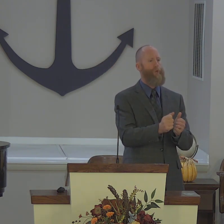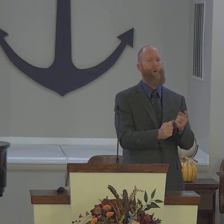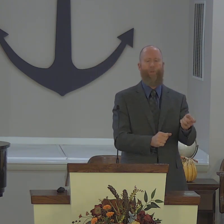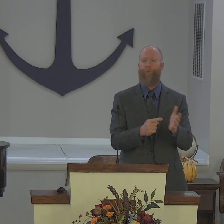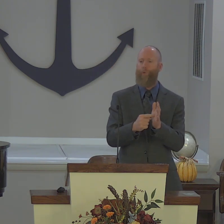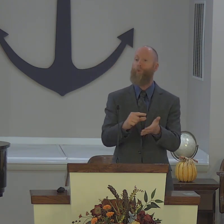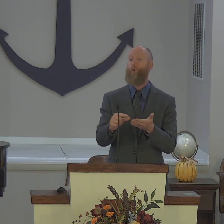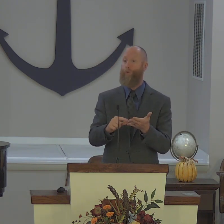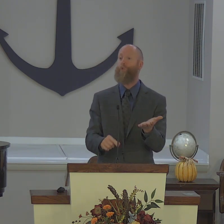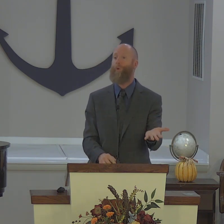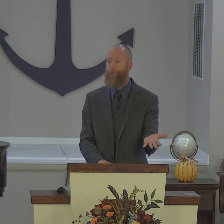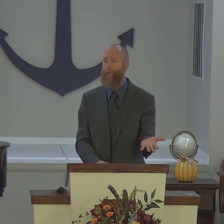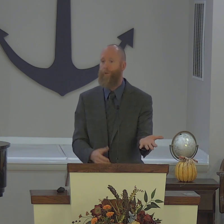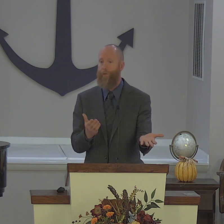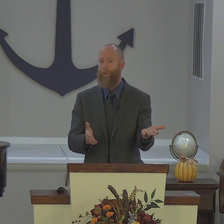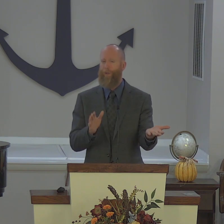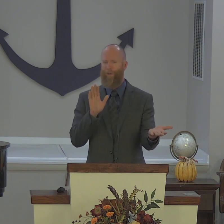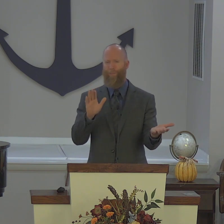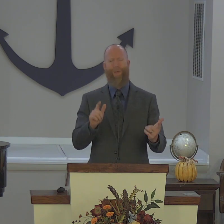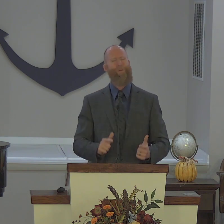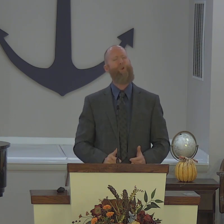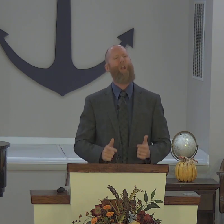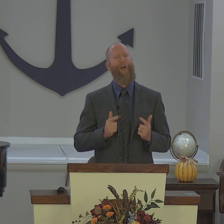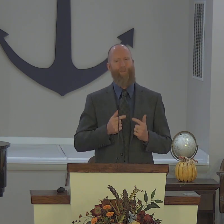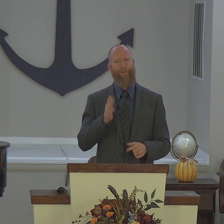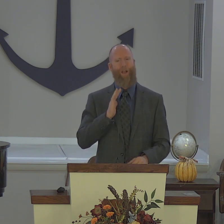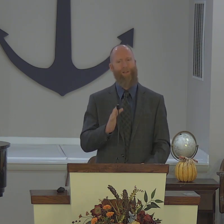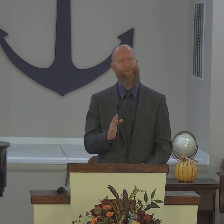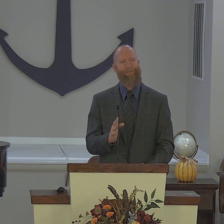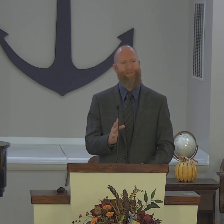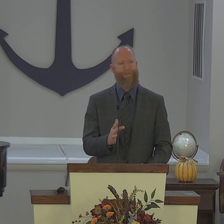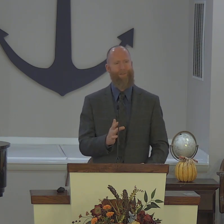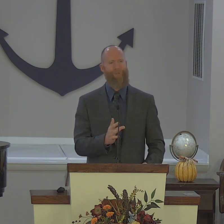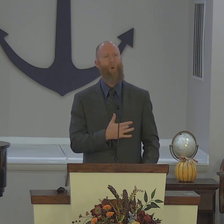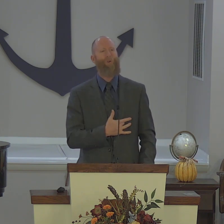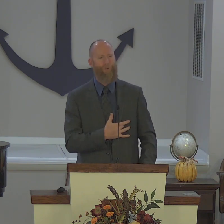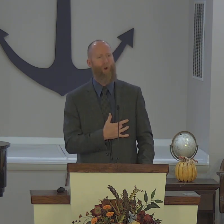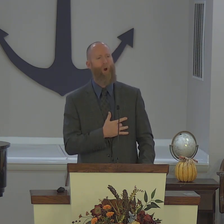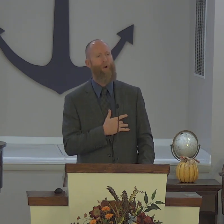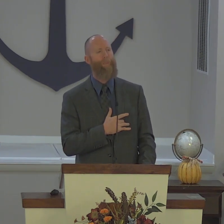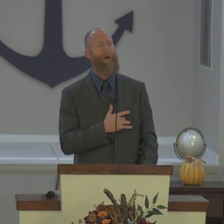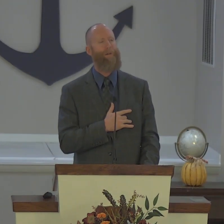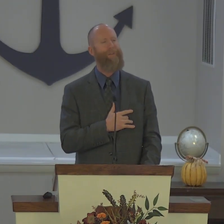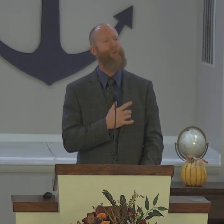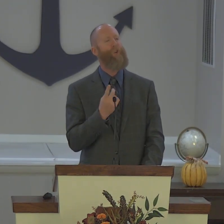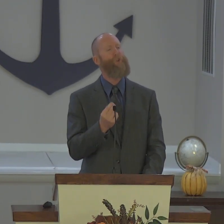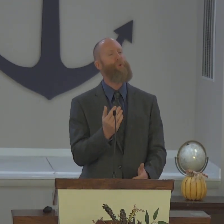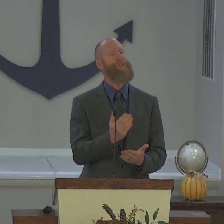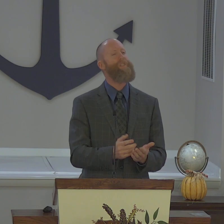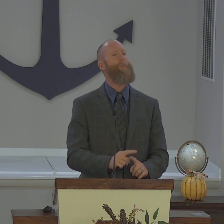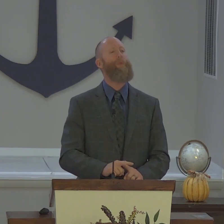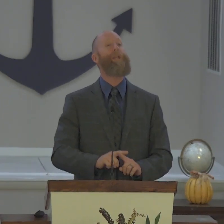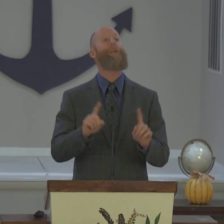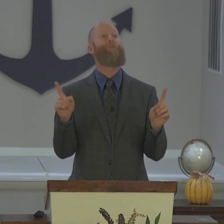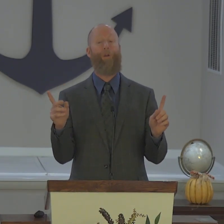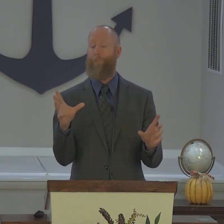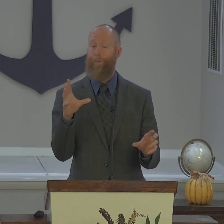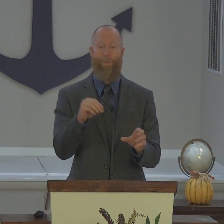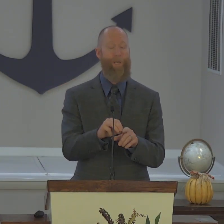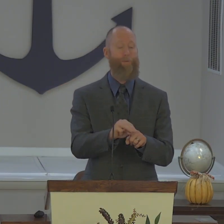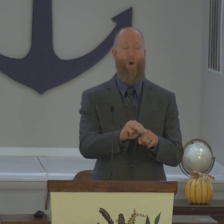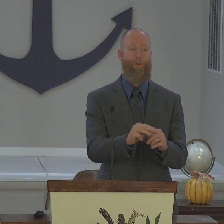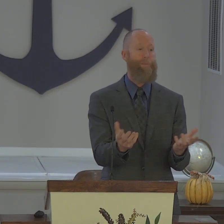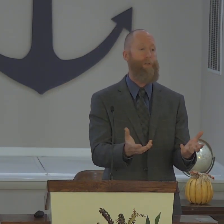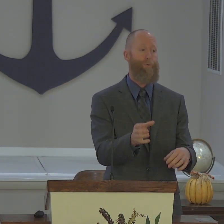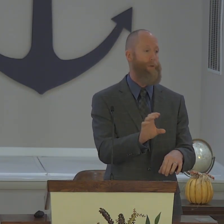We'll share it with you. We'll show you the scripture. Maybe your life, God's spoke to your heart about doing something different. Maybe